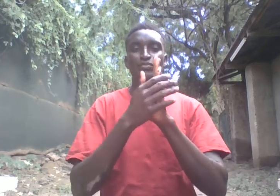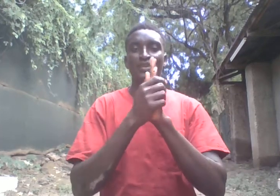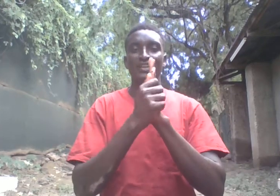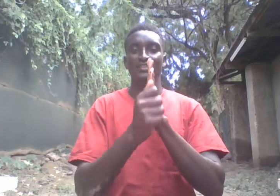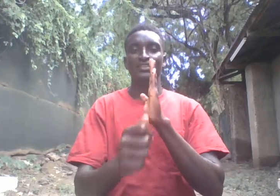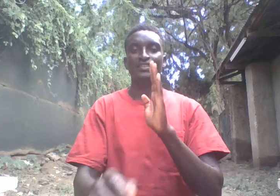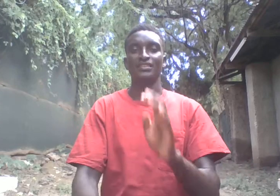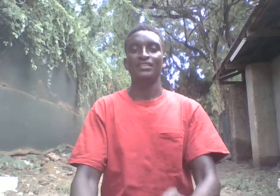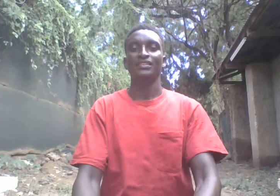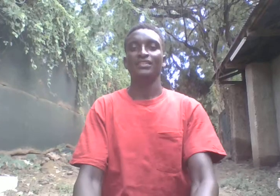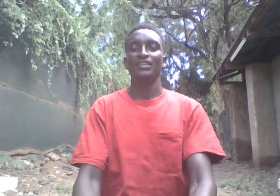Expert.